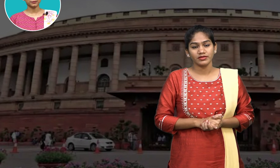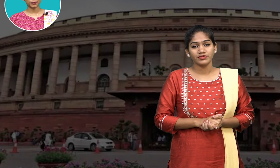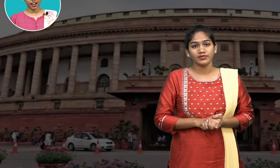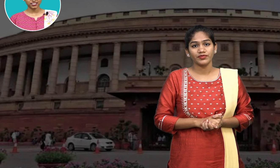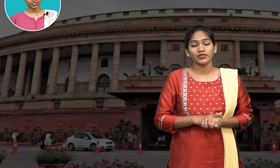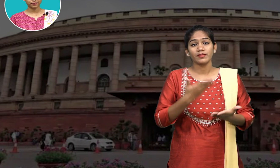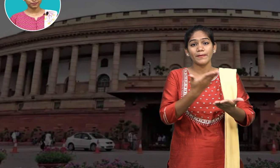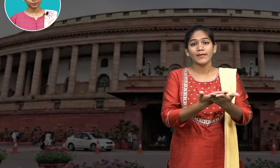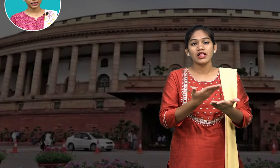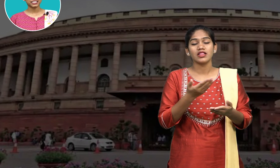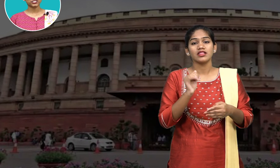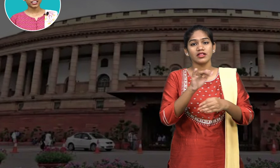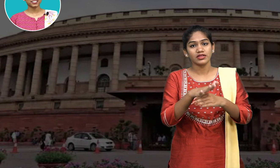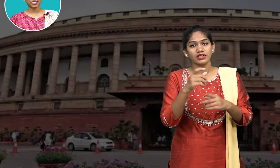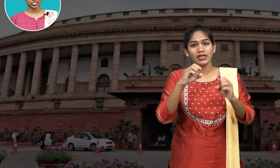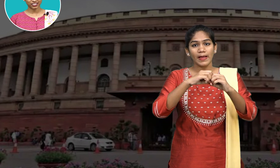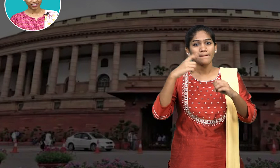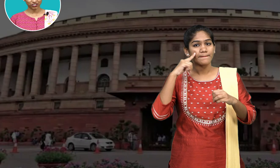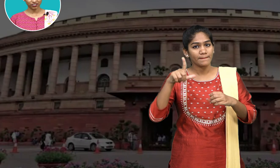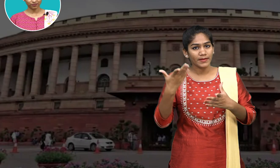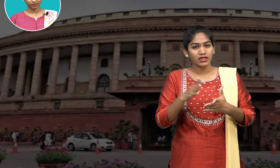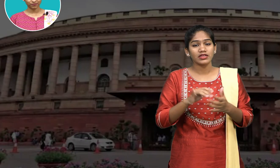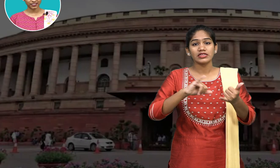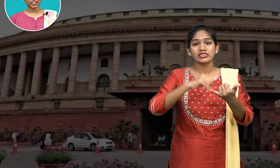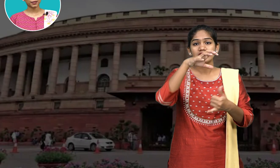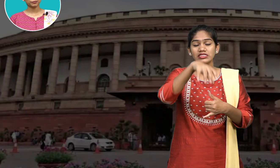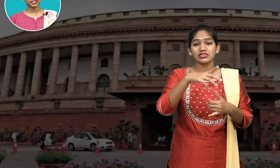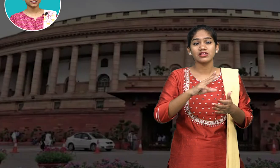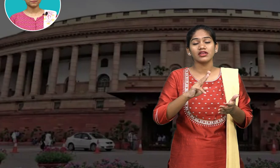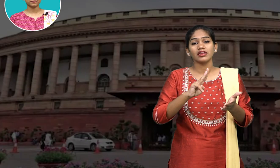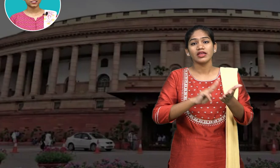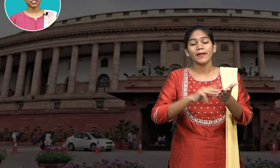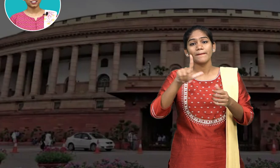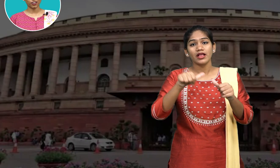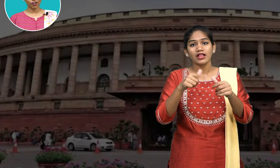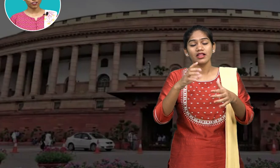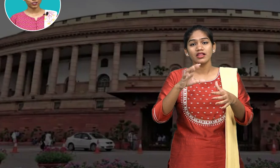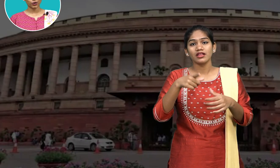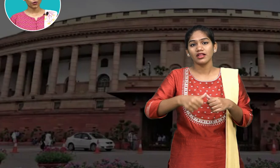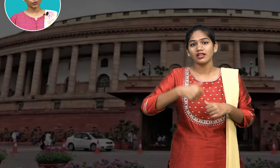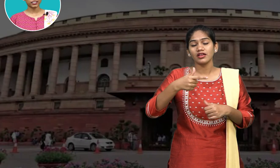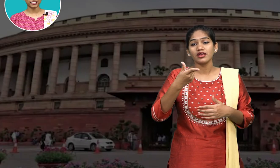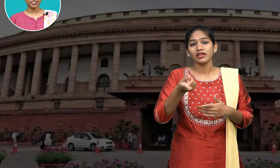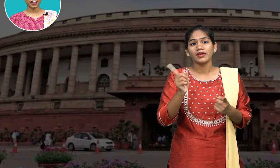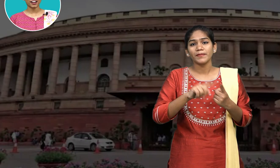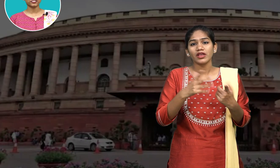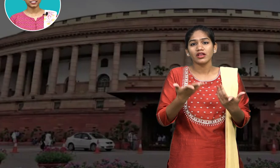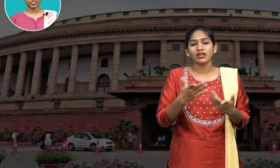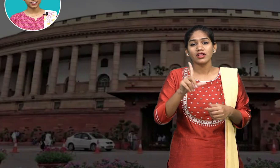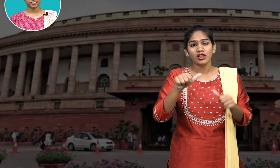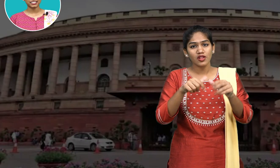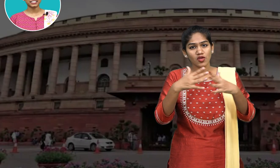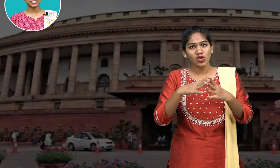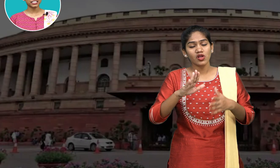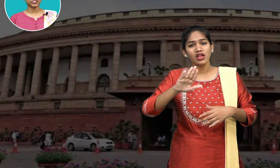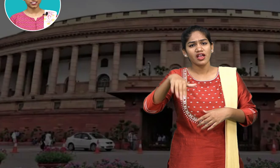The bill passed by the state legislature can become a law only after